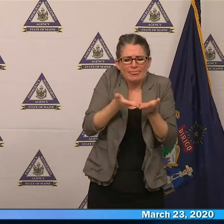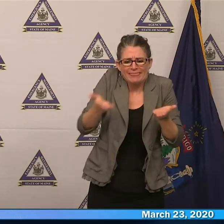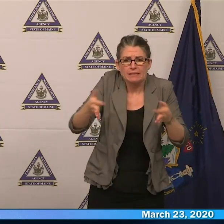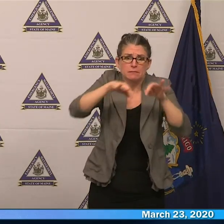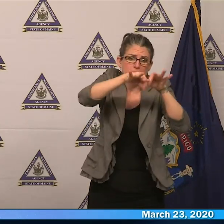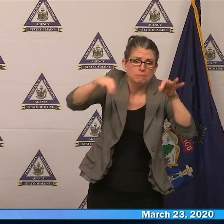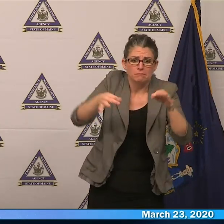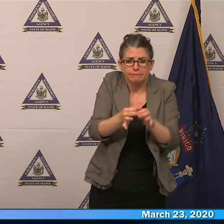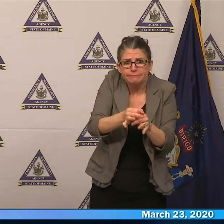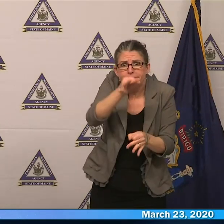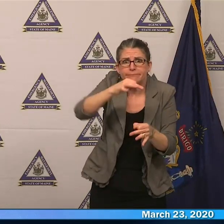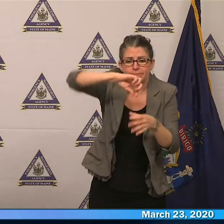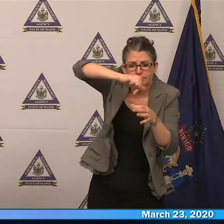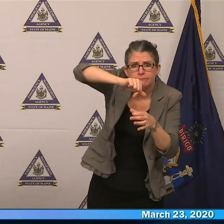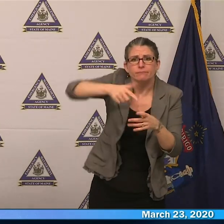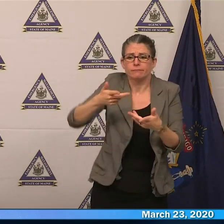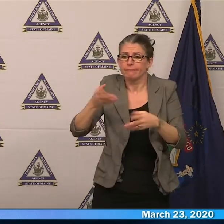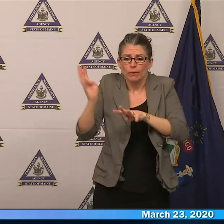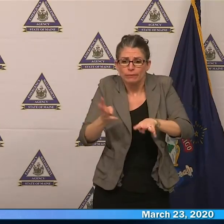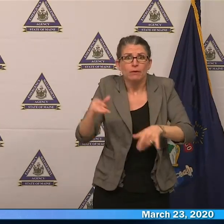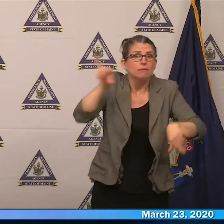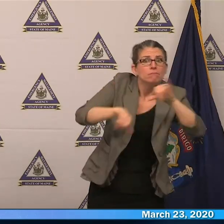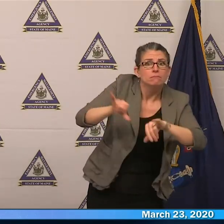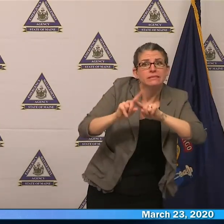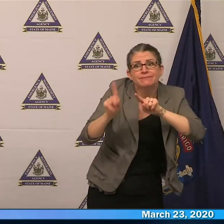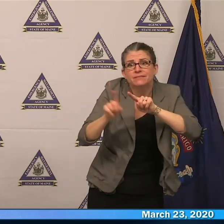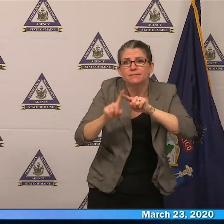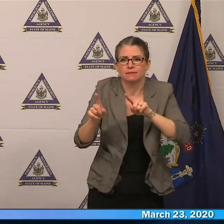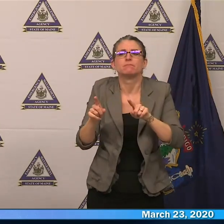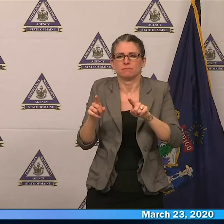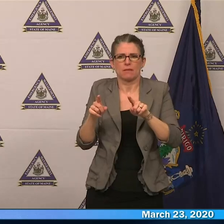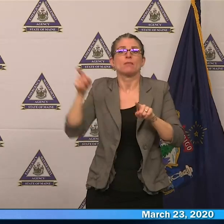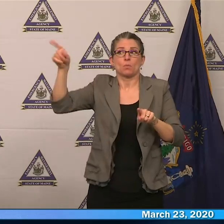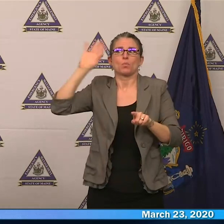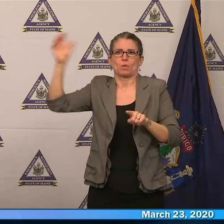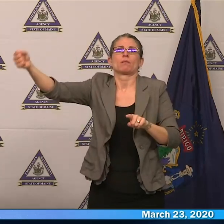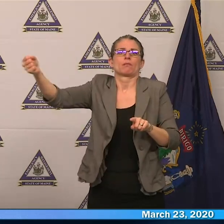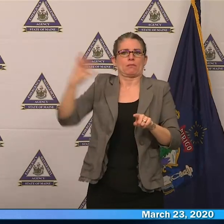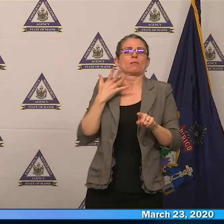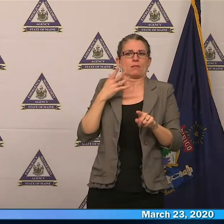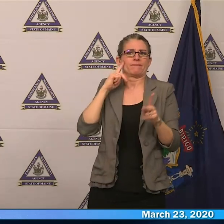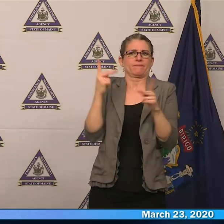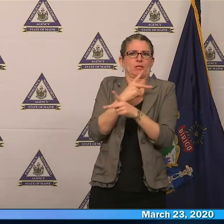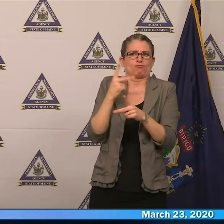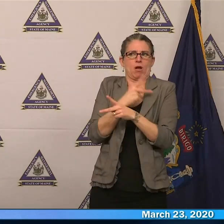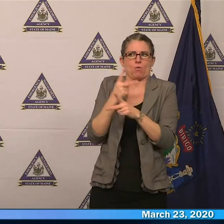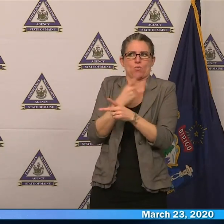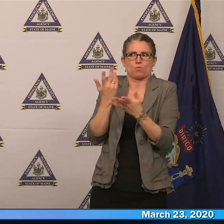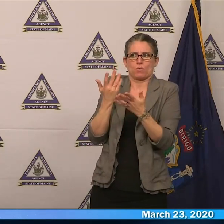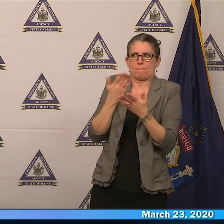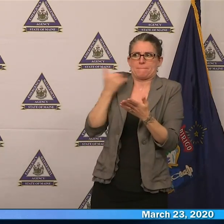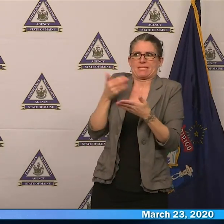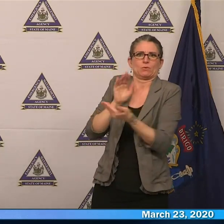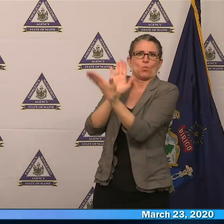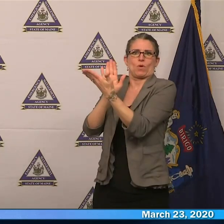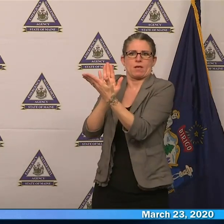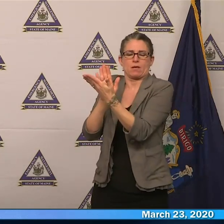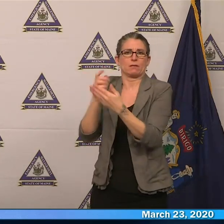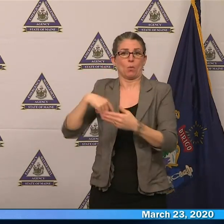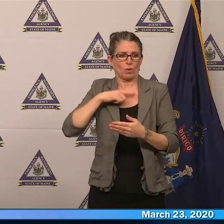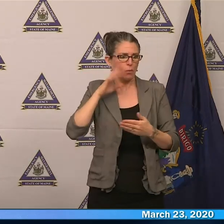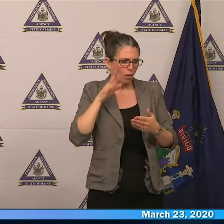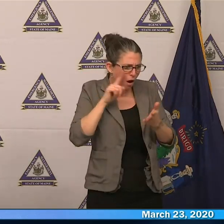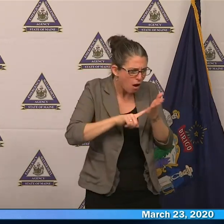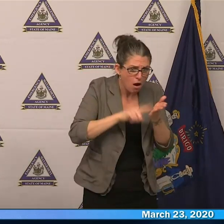get those results as quickly as possible so that we can do our investigation. We're also working with those groups to keep tabs